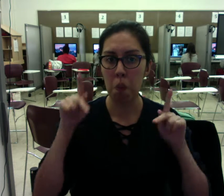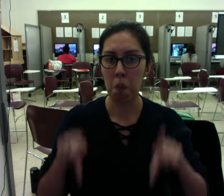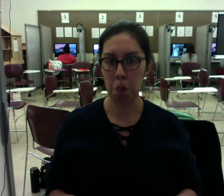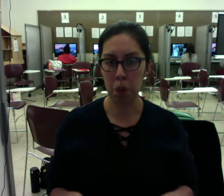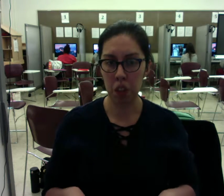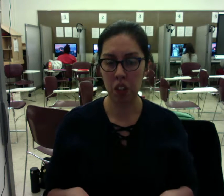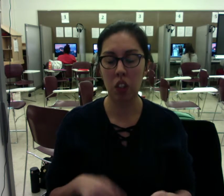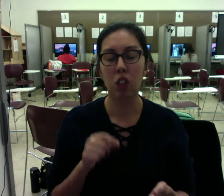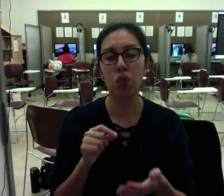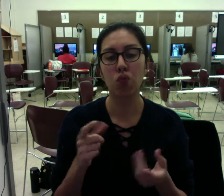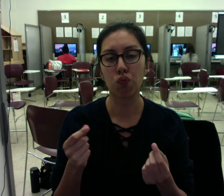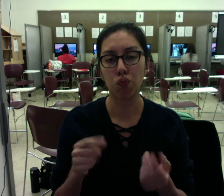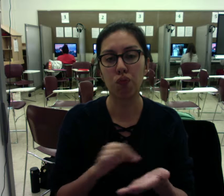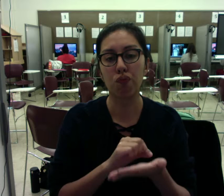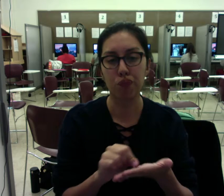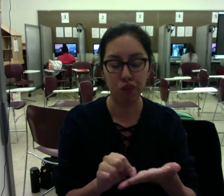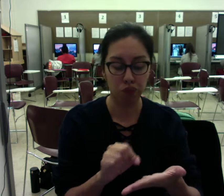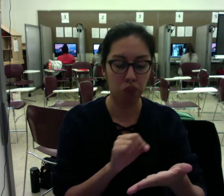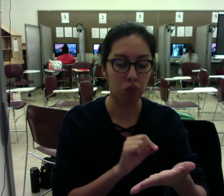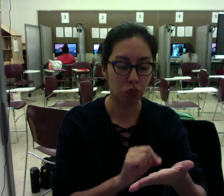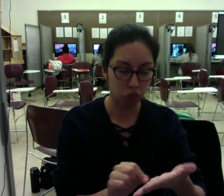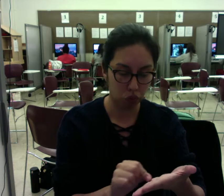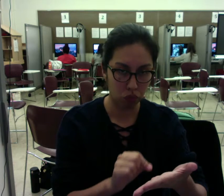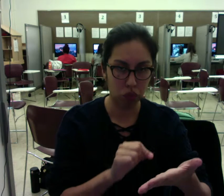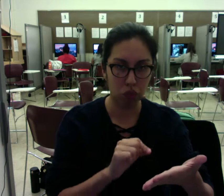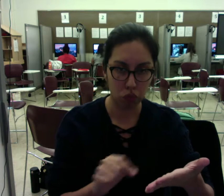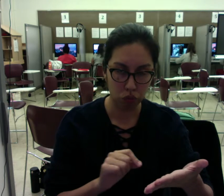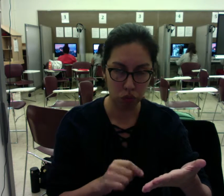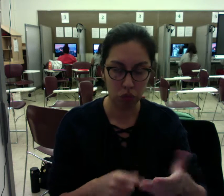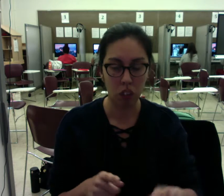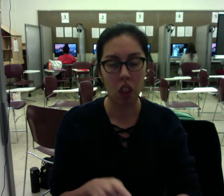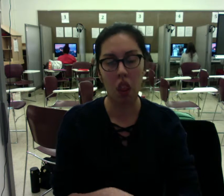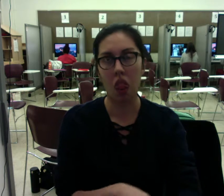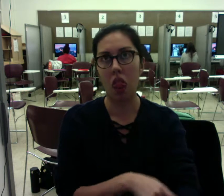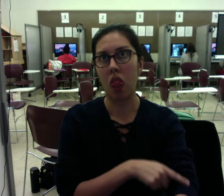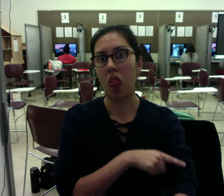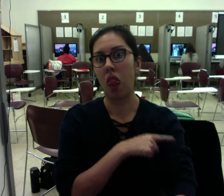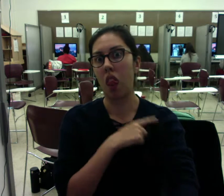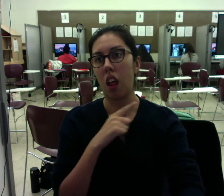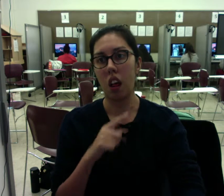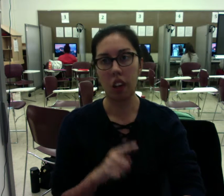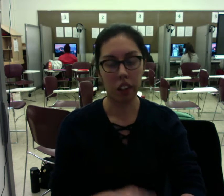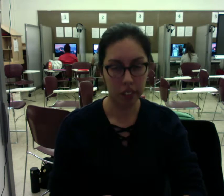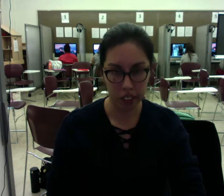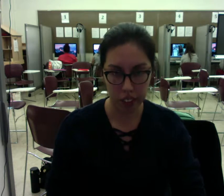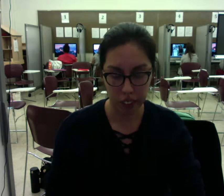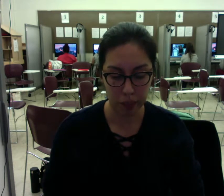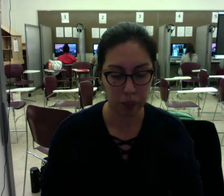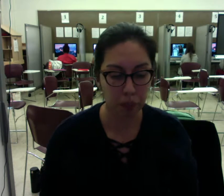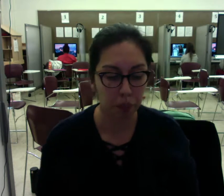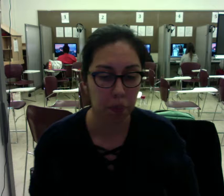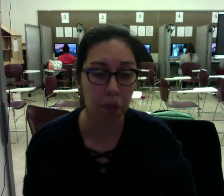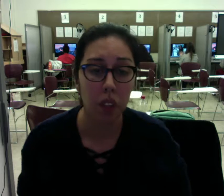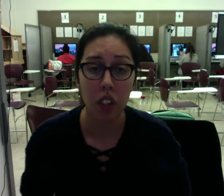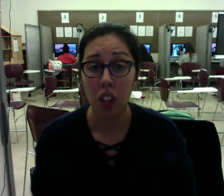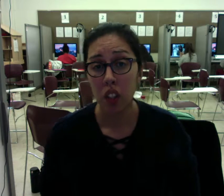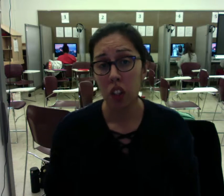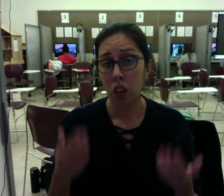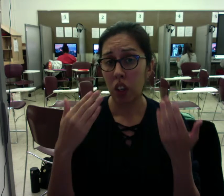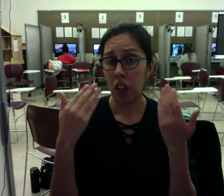do manually. Once that's been done, then you're basically pretty much ready to go and start printing the checks. What you then do